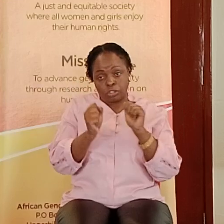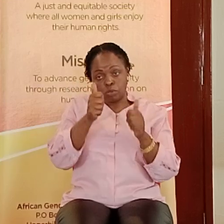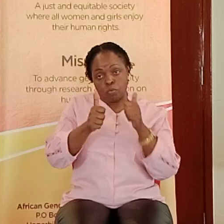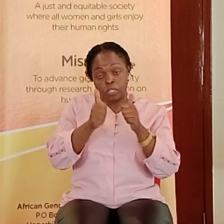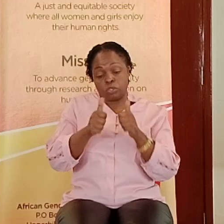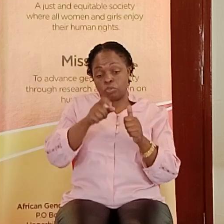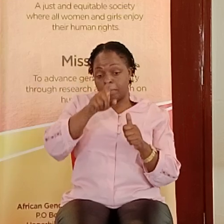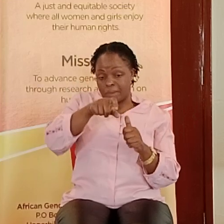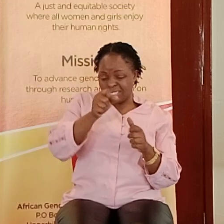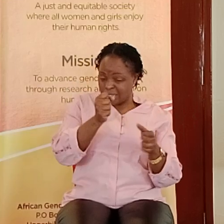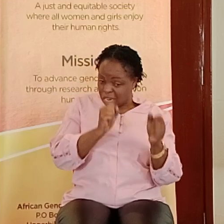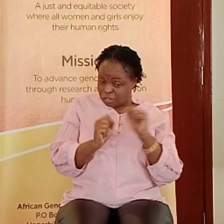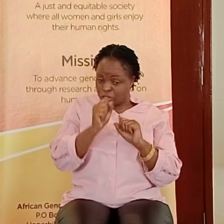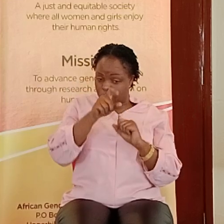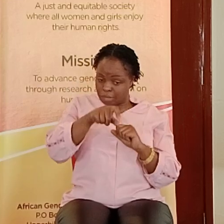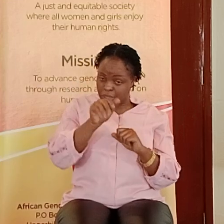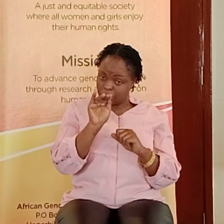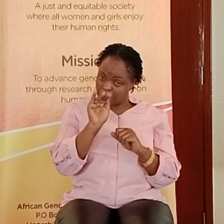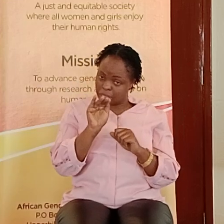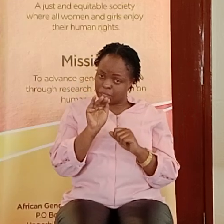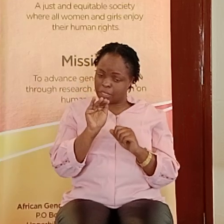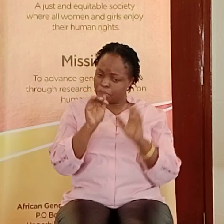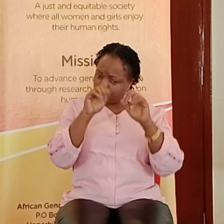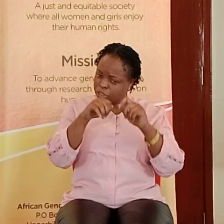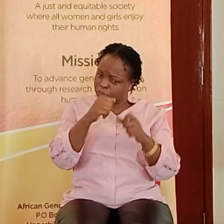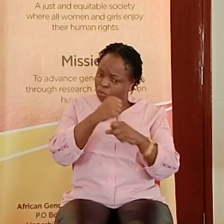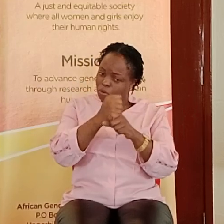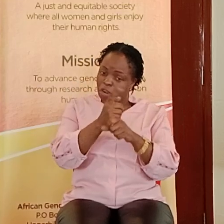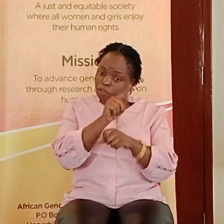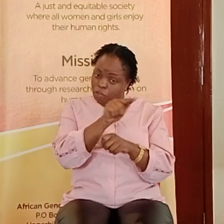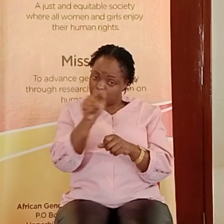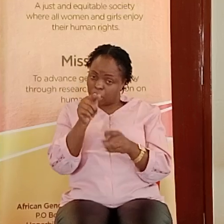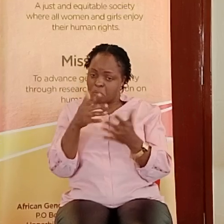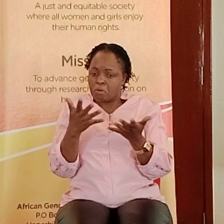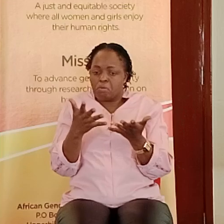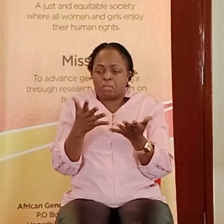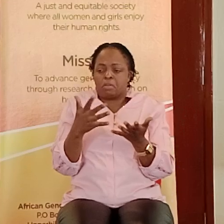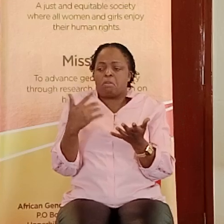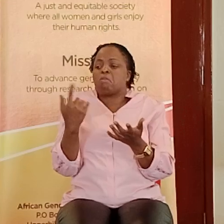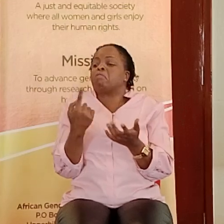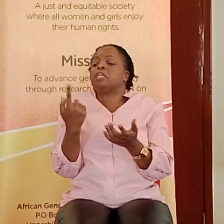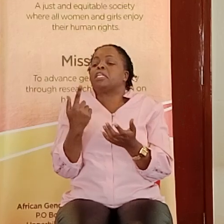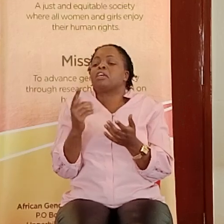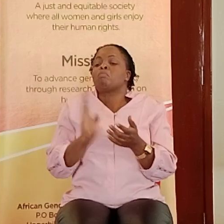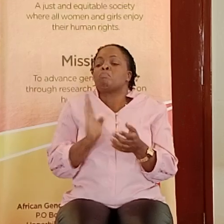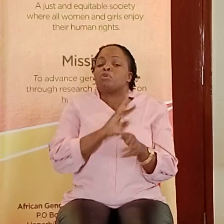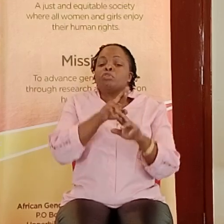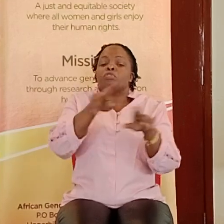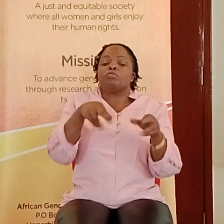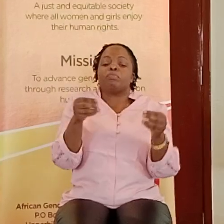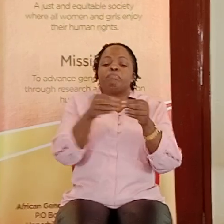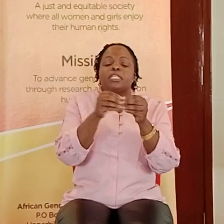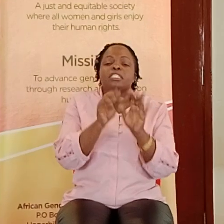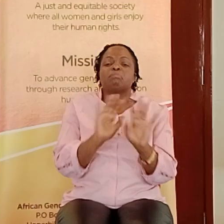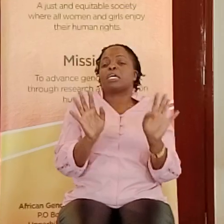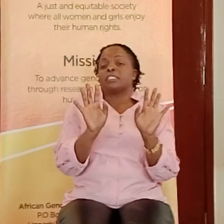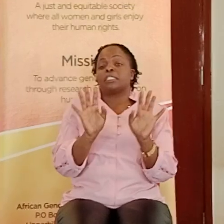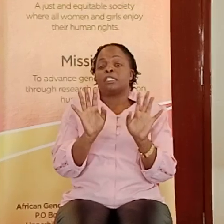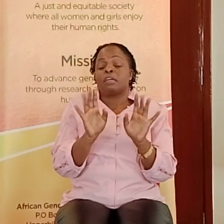ourselves, are they going to work for them? So it's not just a boardroom action developed, but also going back to those people